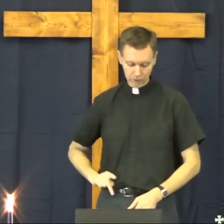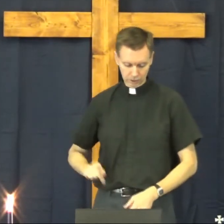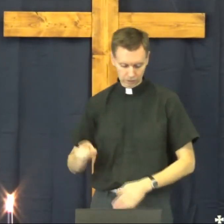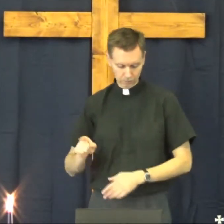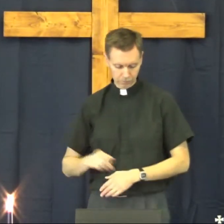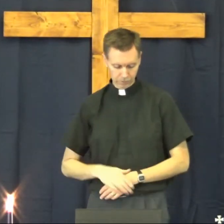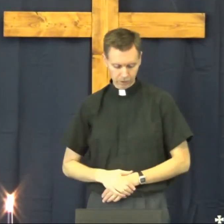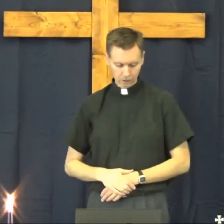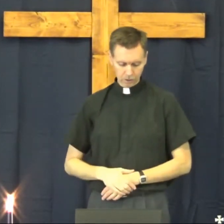king.